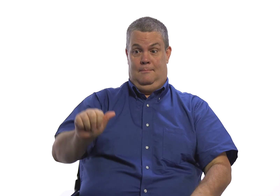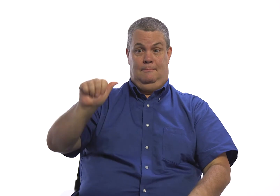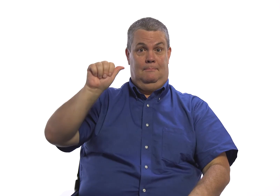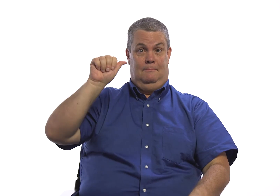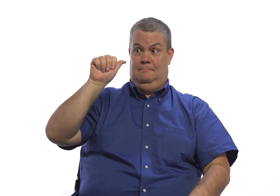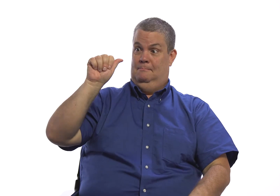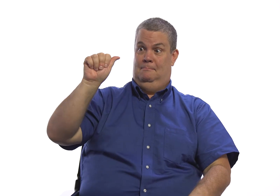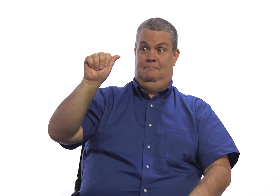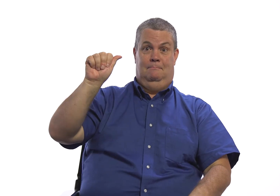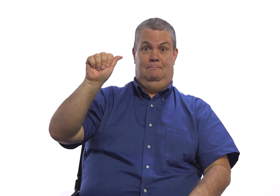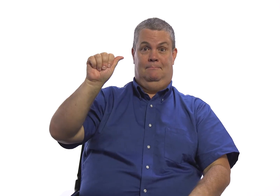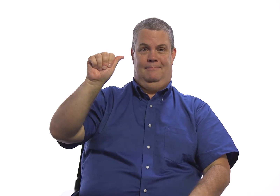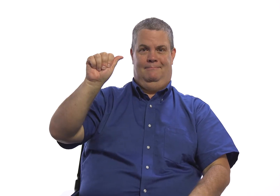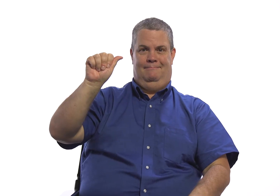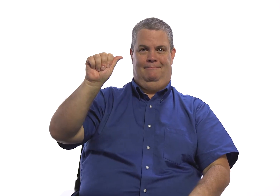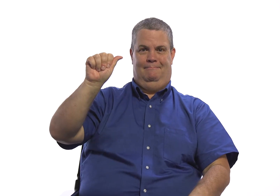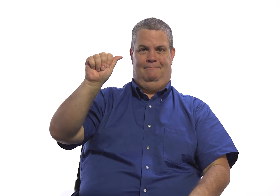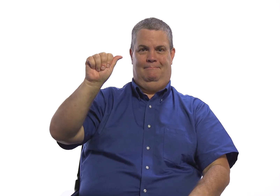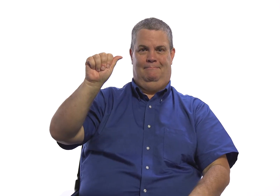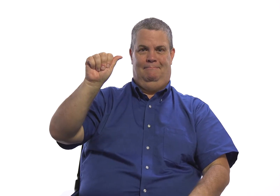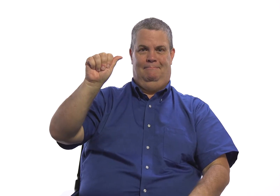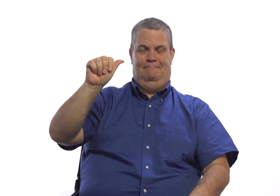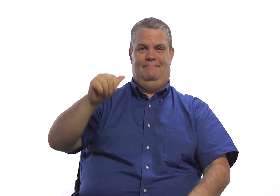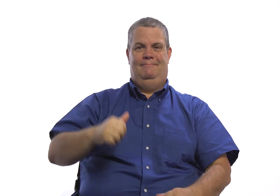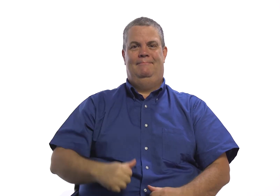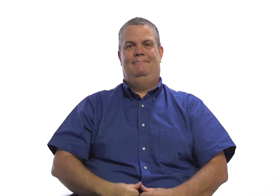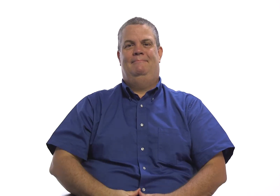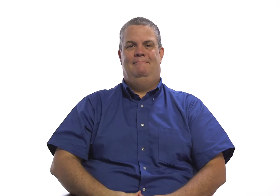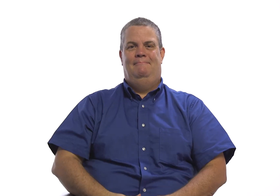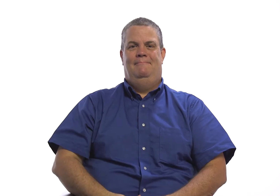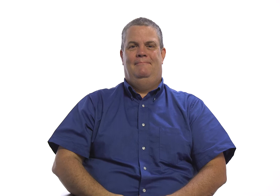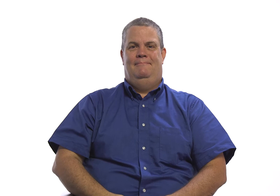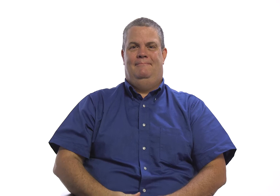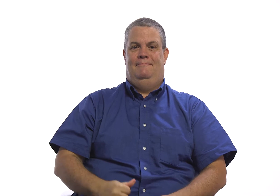We'll start with A. Your palm out.